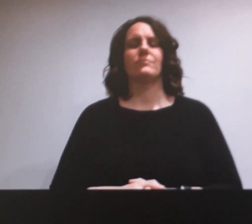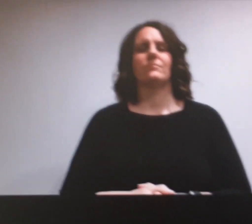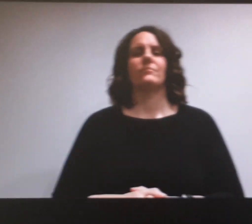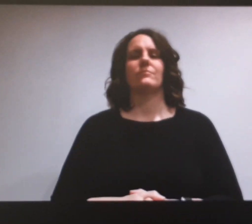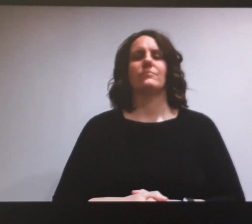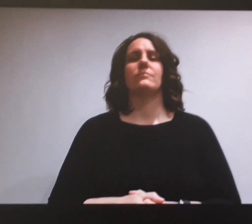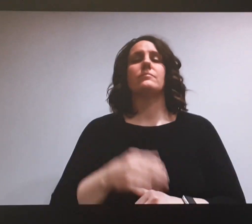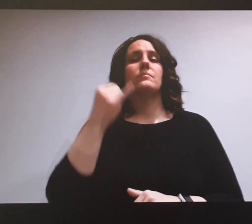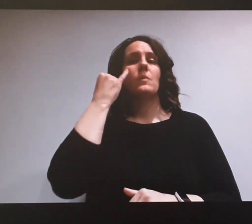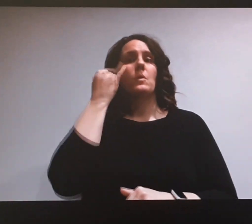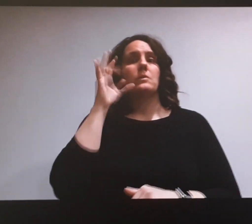a deadline for it.